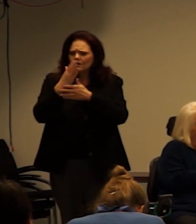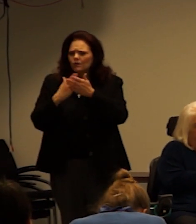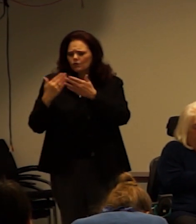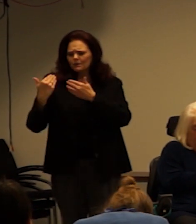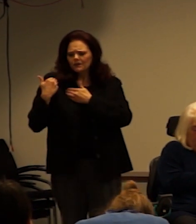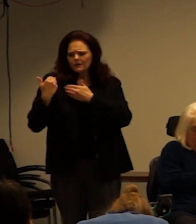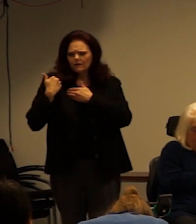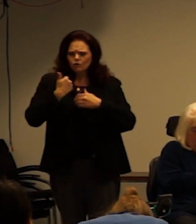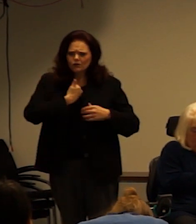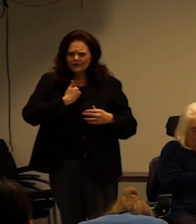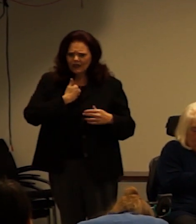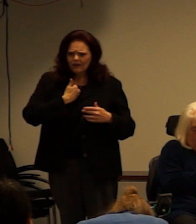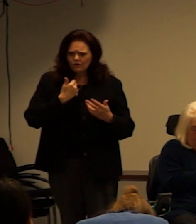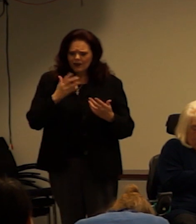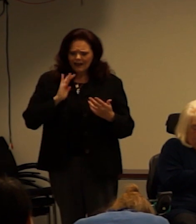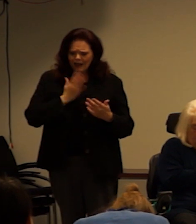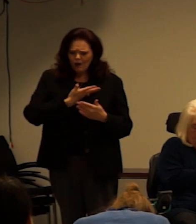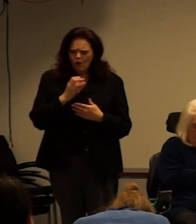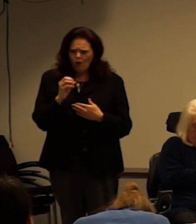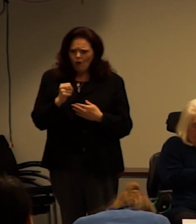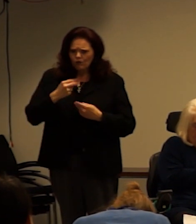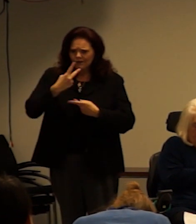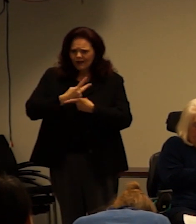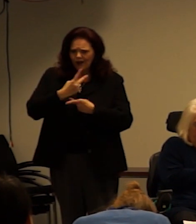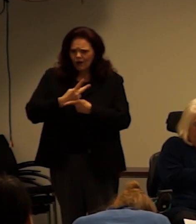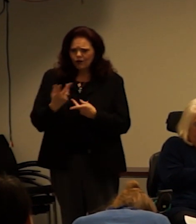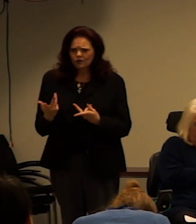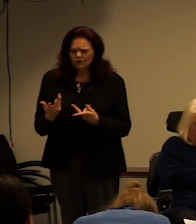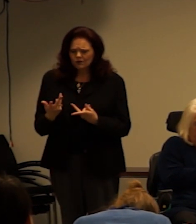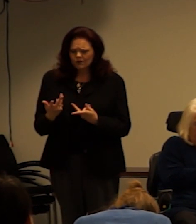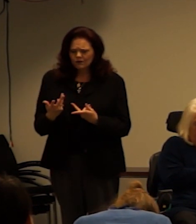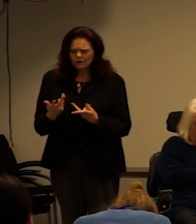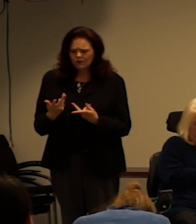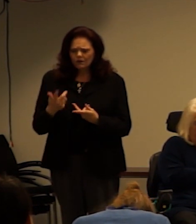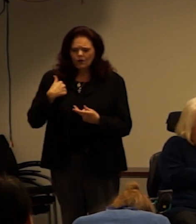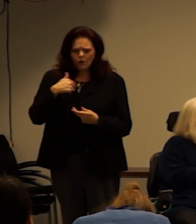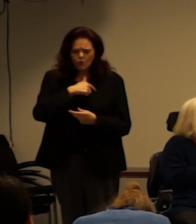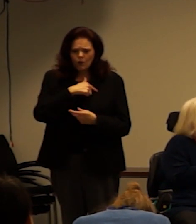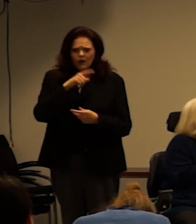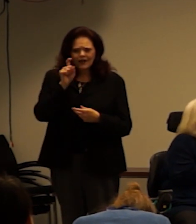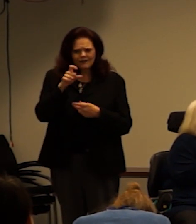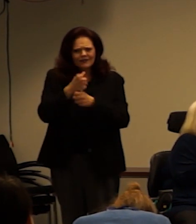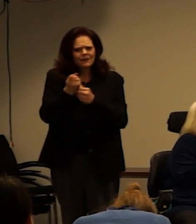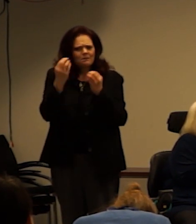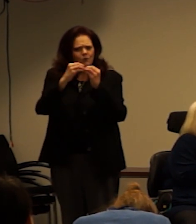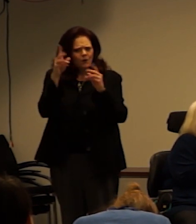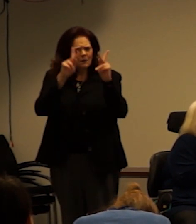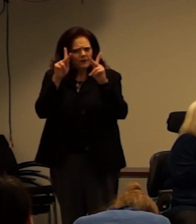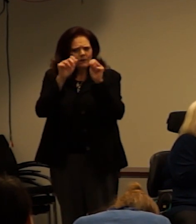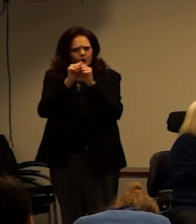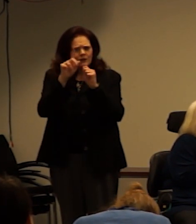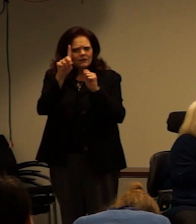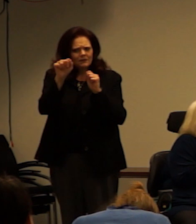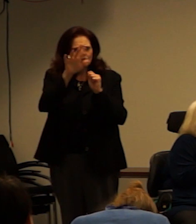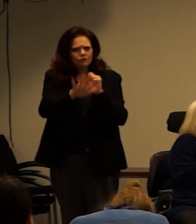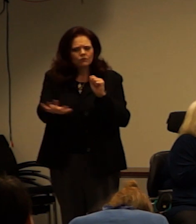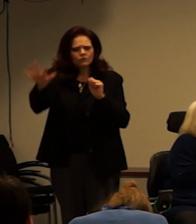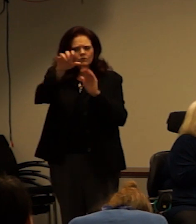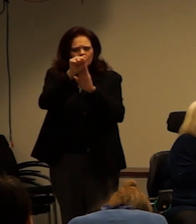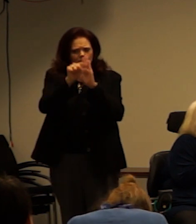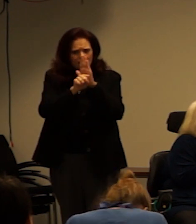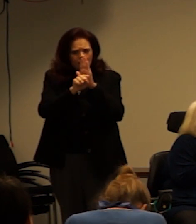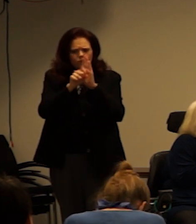for ourselves and for our own care, right? So we've got to get more people with disabilities in the state of the state